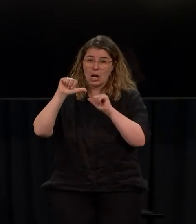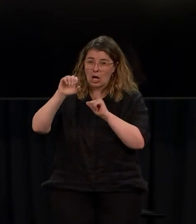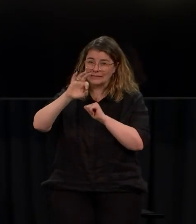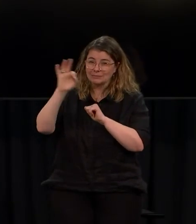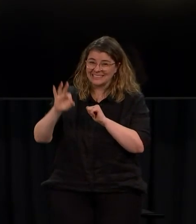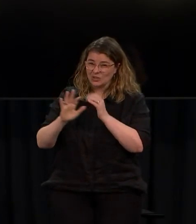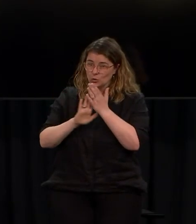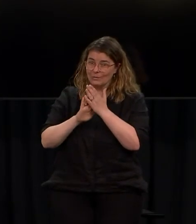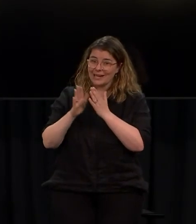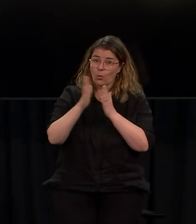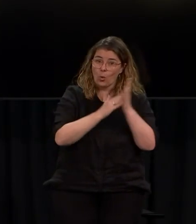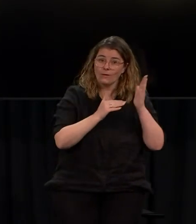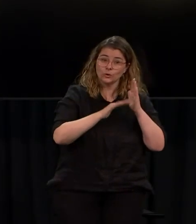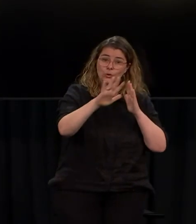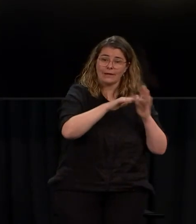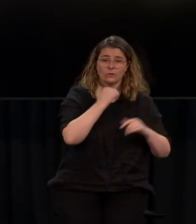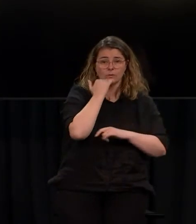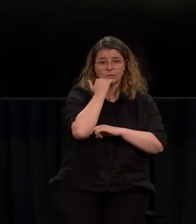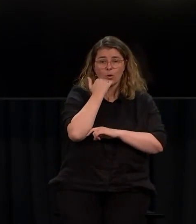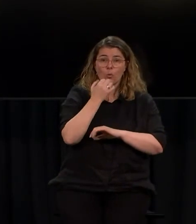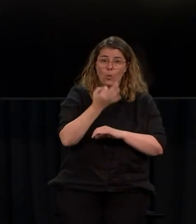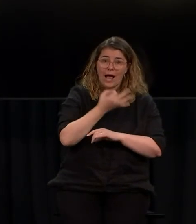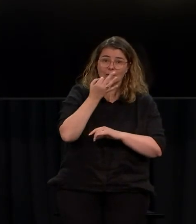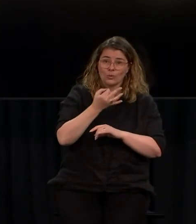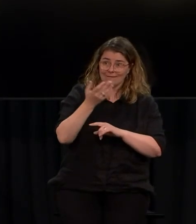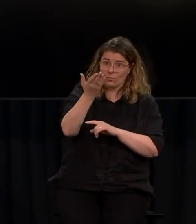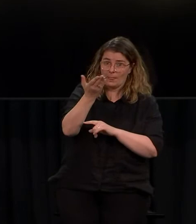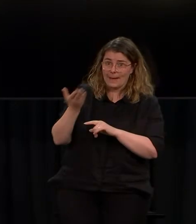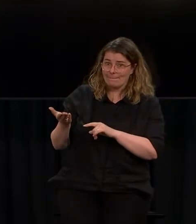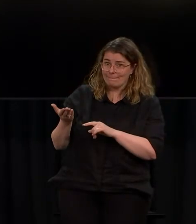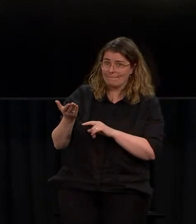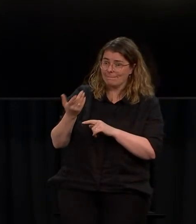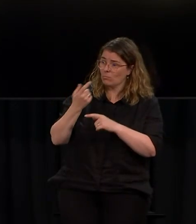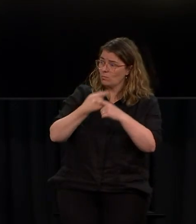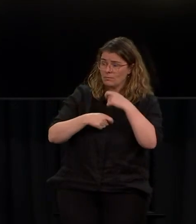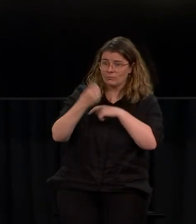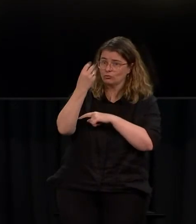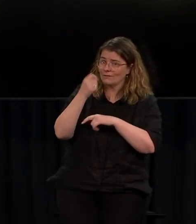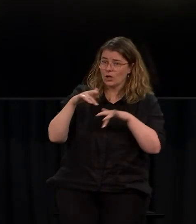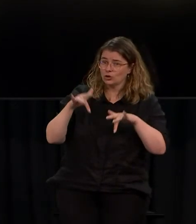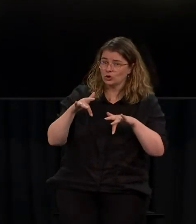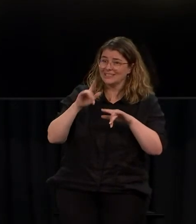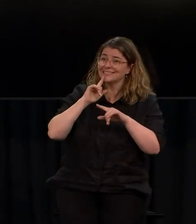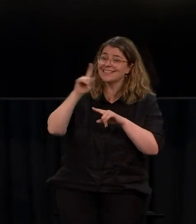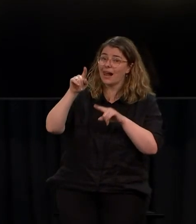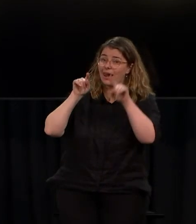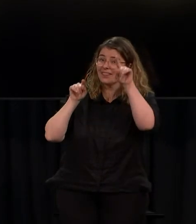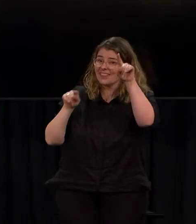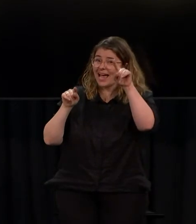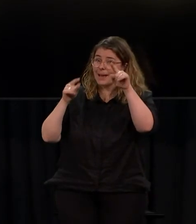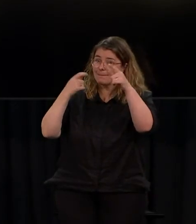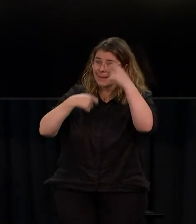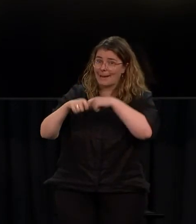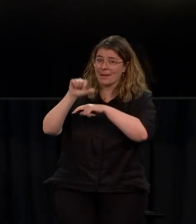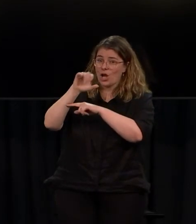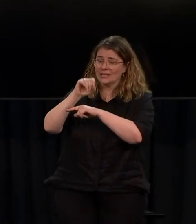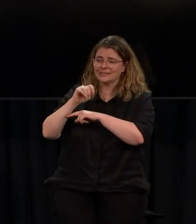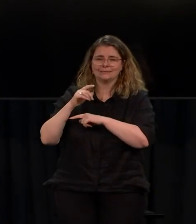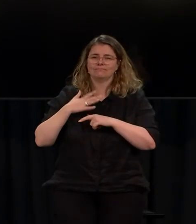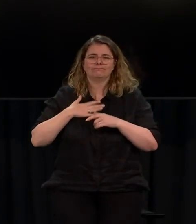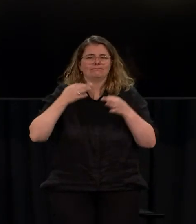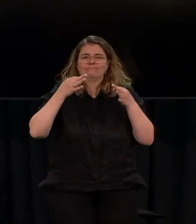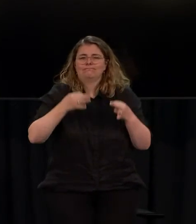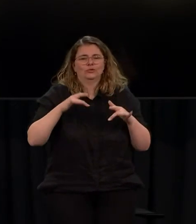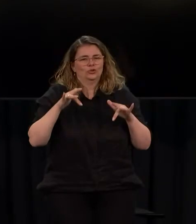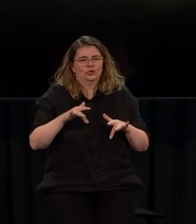hold up the rest of the country from going into the traffic lights more We haven't made any decisions on that,